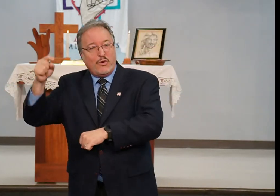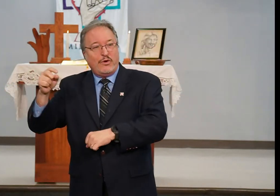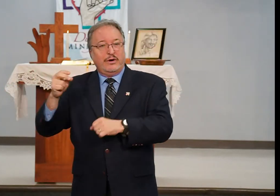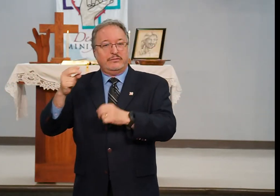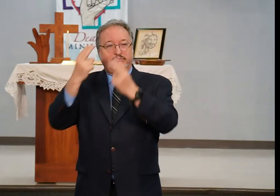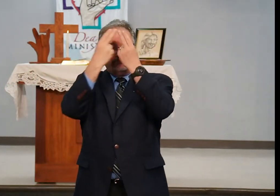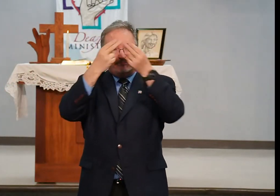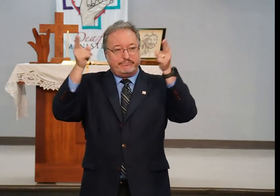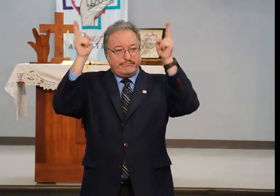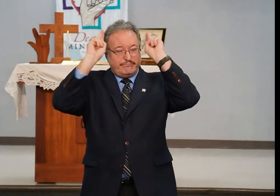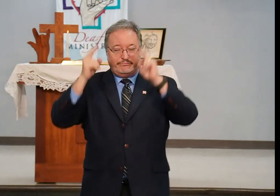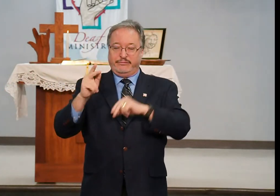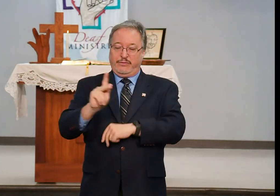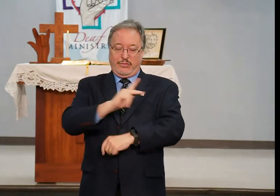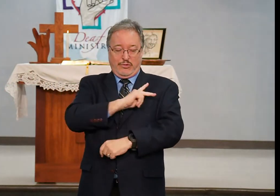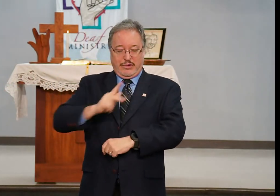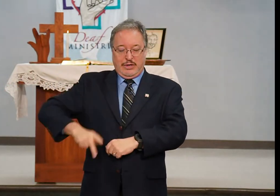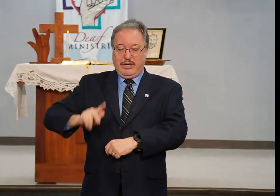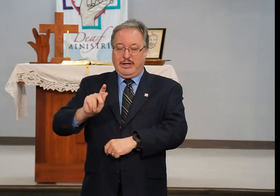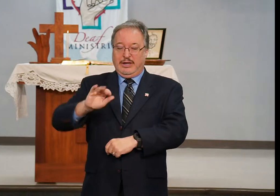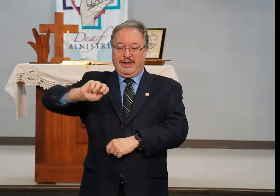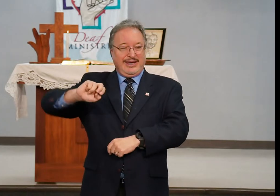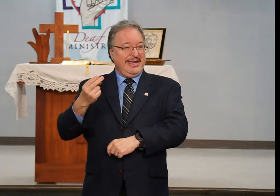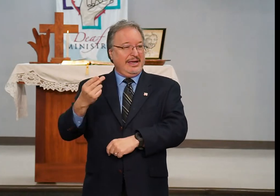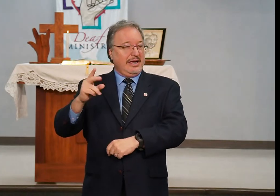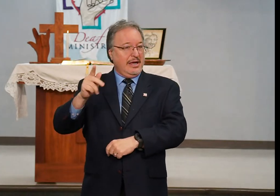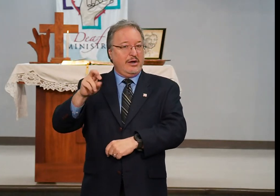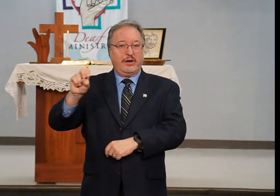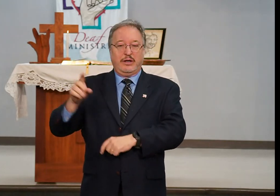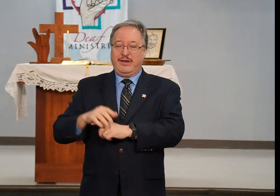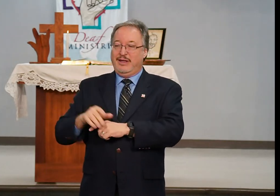who actually worked for Herod, King Herod,